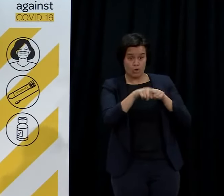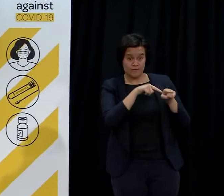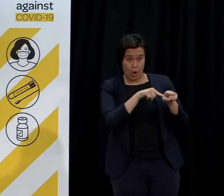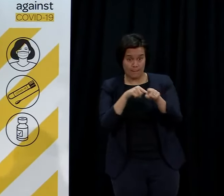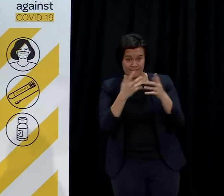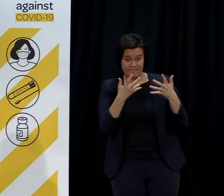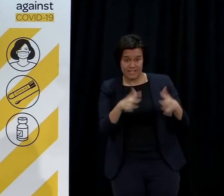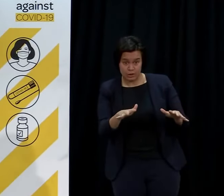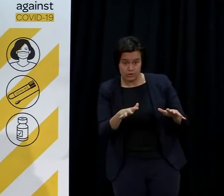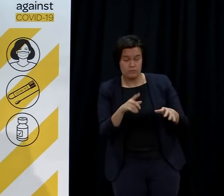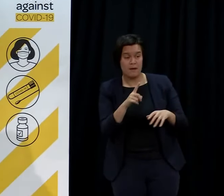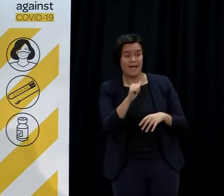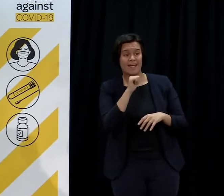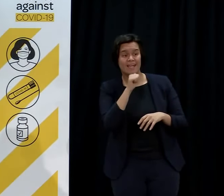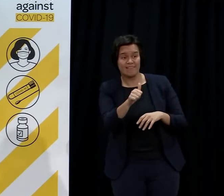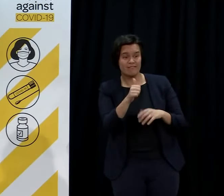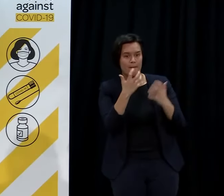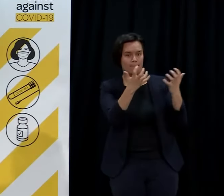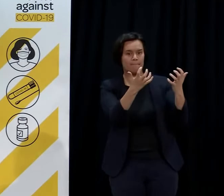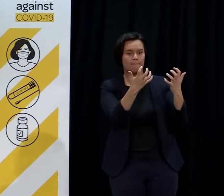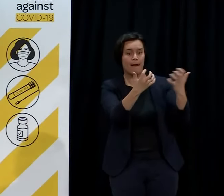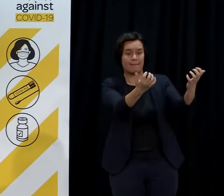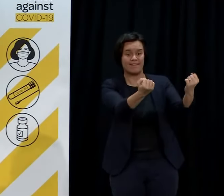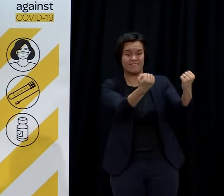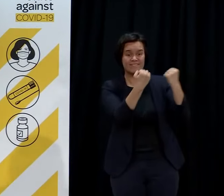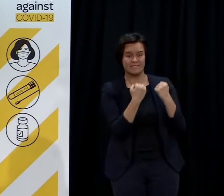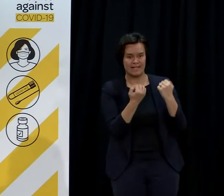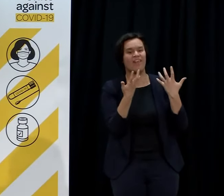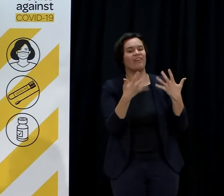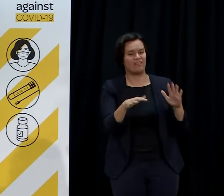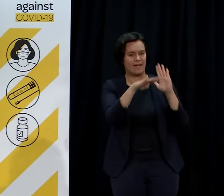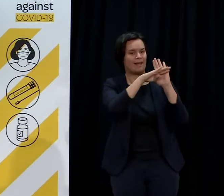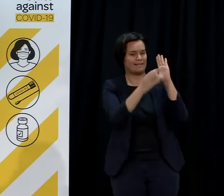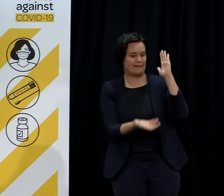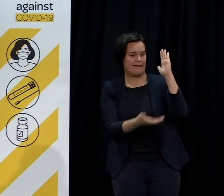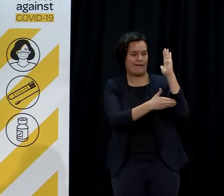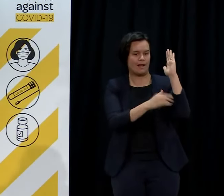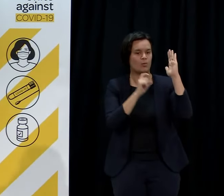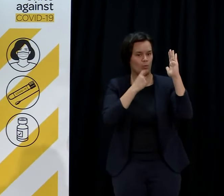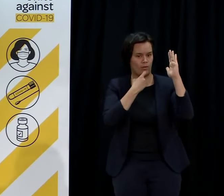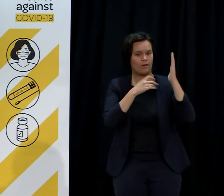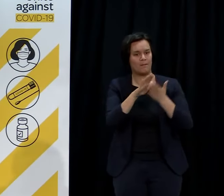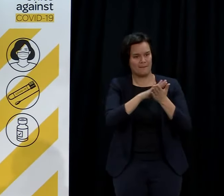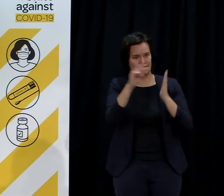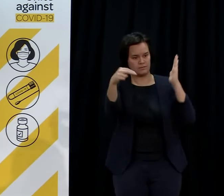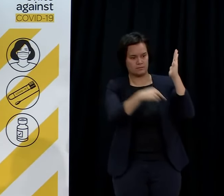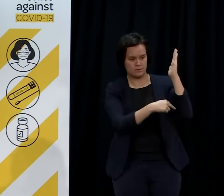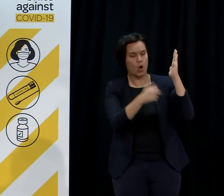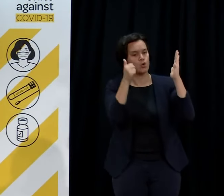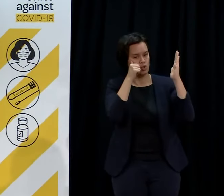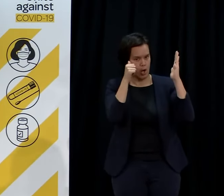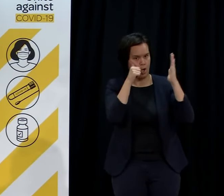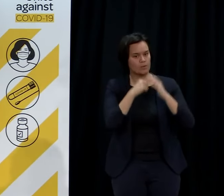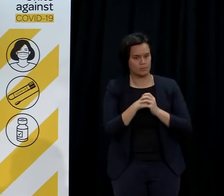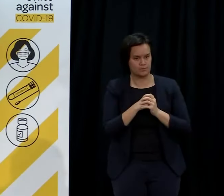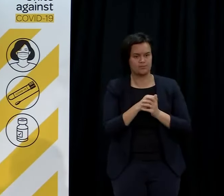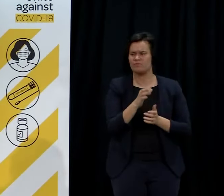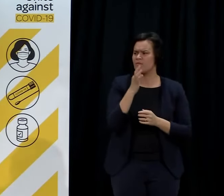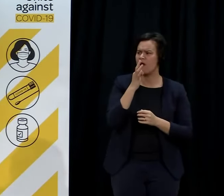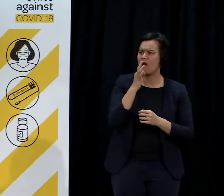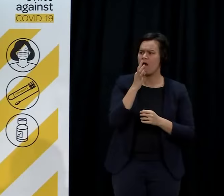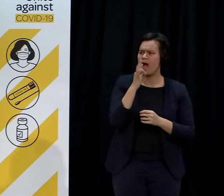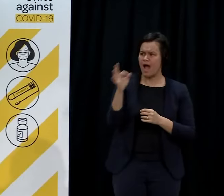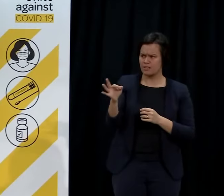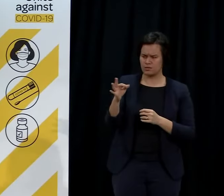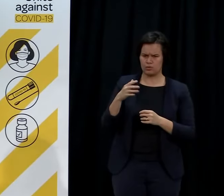when we use those locations. Yeah. Just on the wastewater testing in Christchurch, are you still confident that they have come